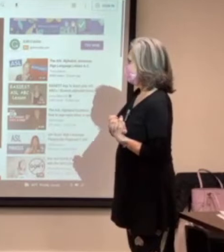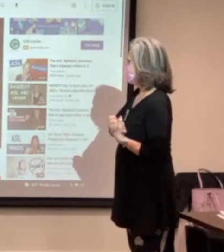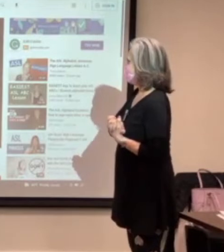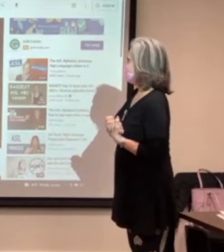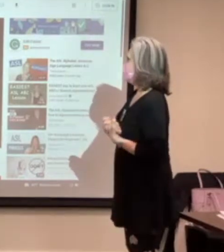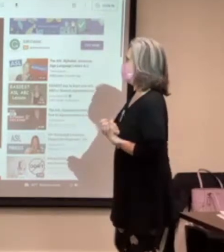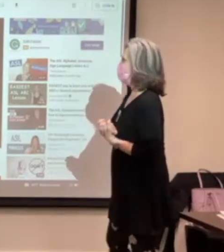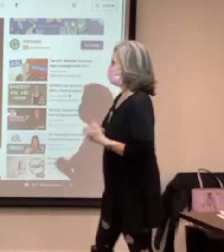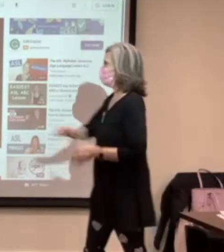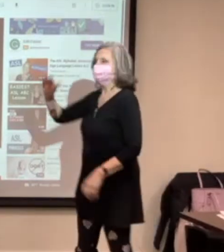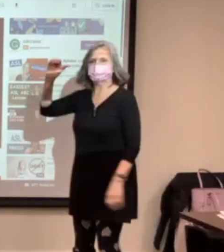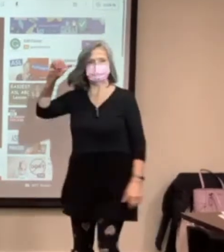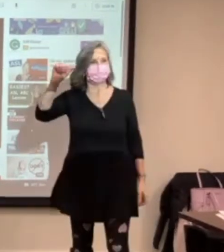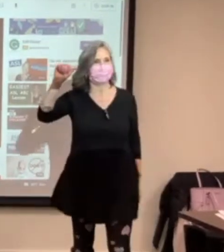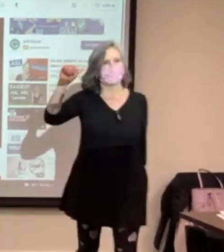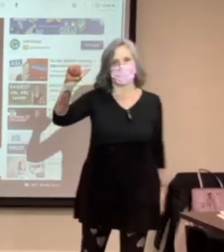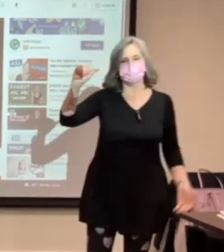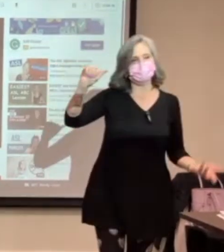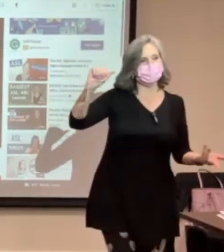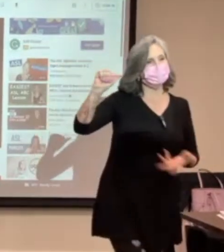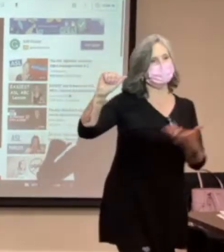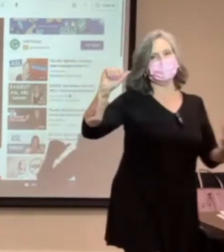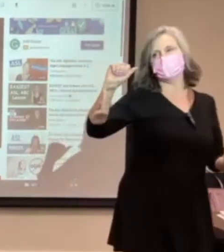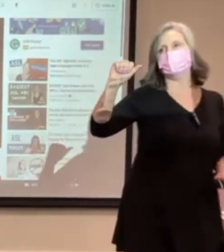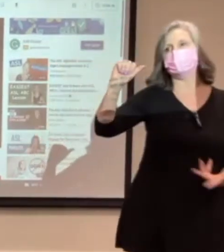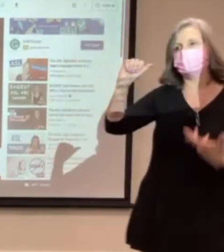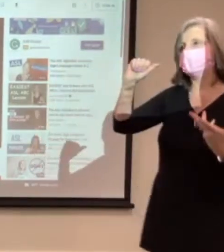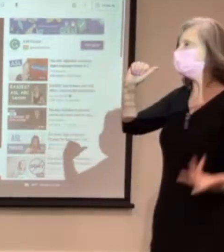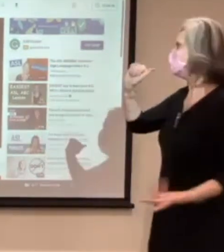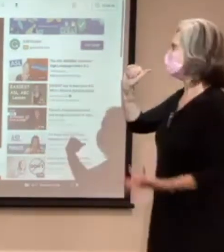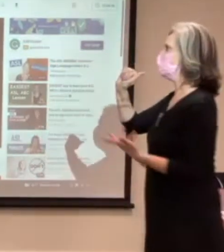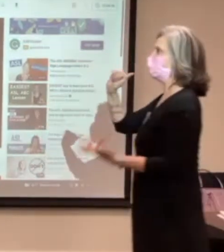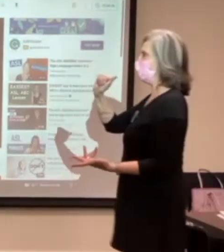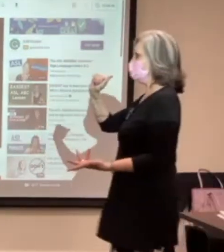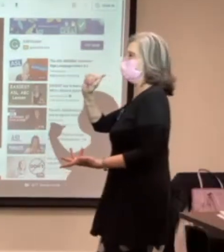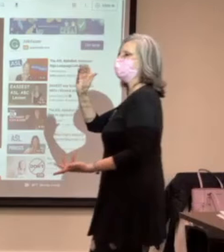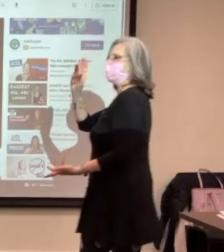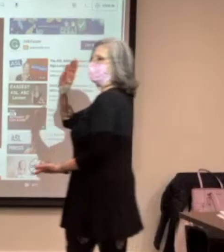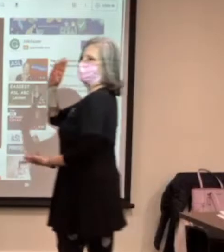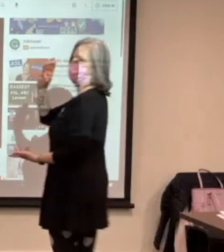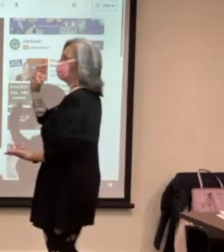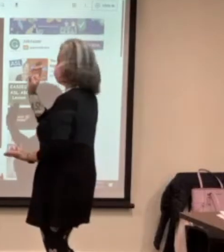All right, so here it is. So this is the letter A. So if you want to do it with him, or if you feel easier to just watch him, the letter B.